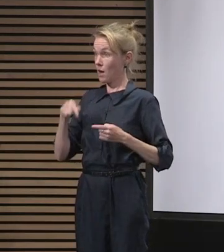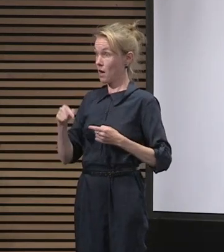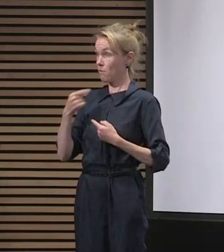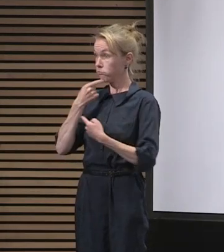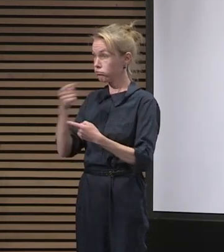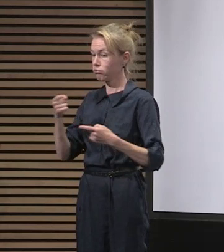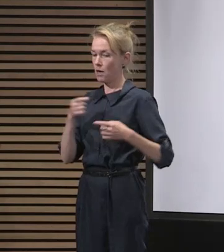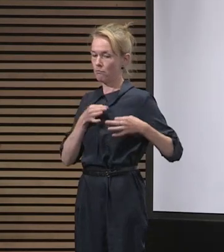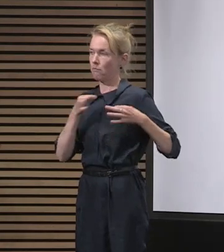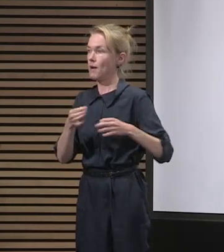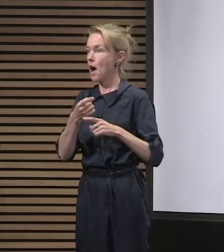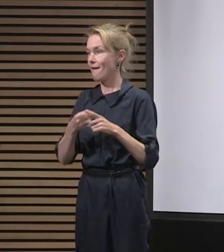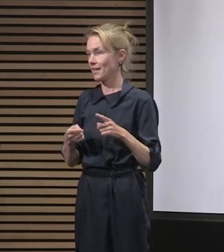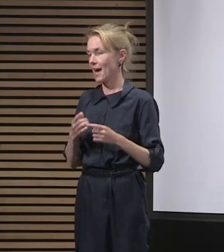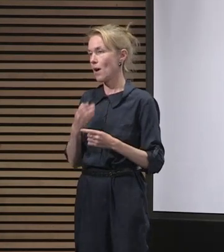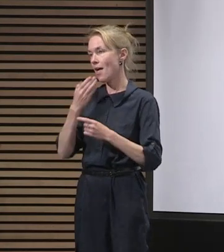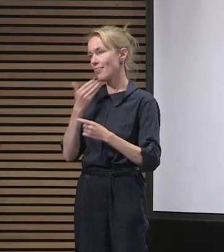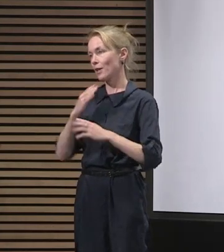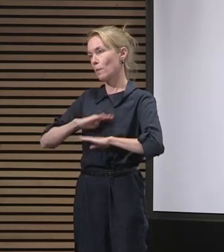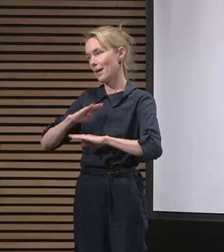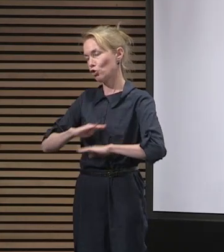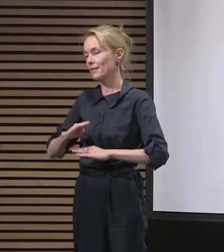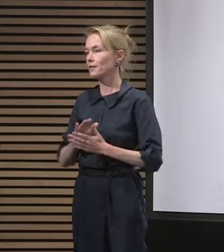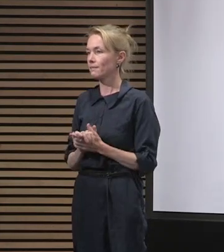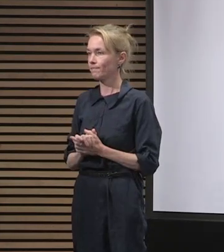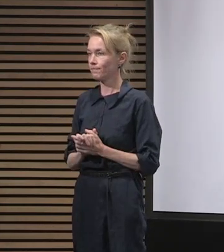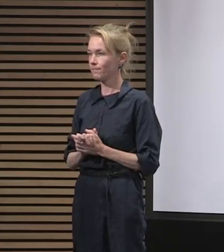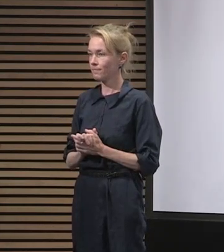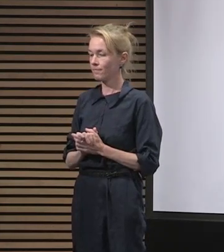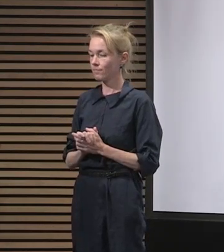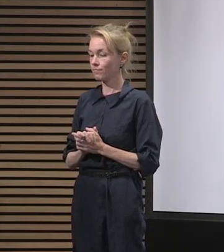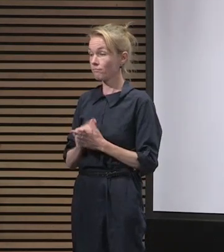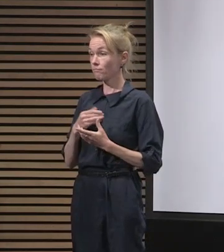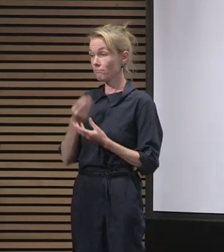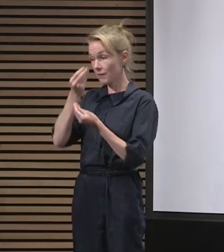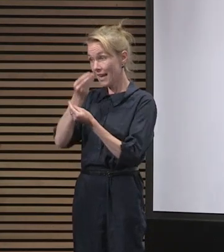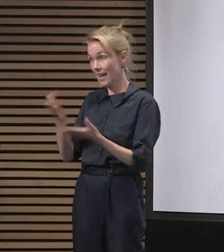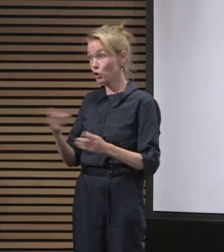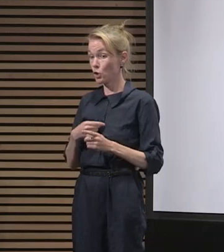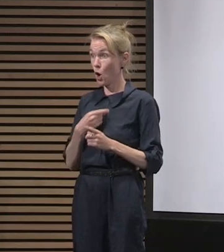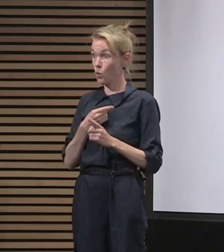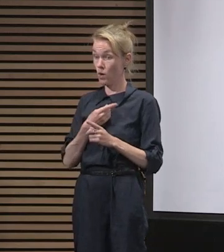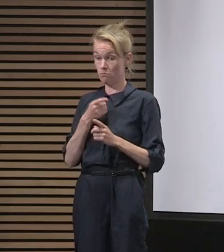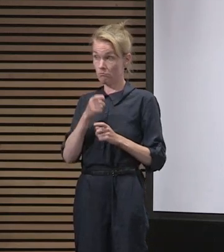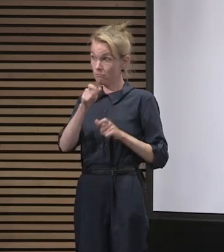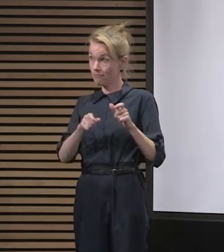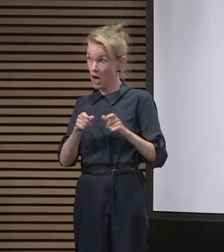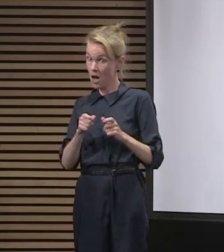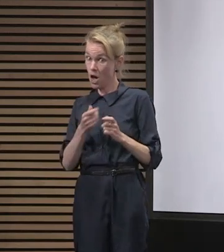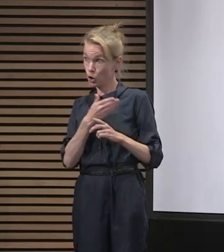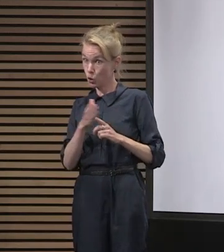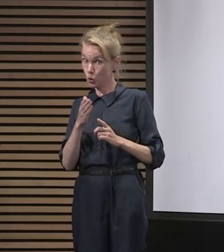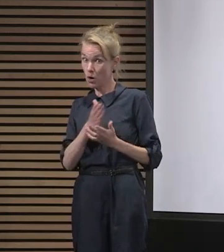media conference by half an hour. But thank you for being here. So today there are 48 new confirmed cases of COVID-19 and